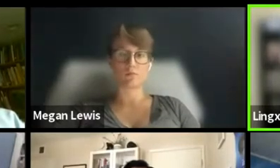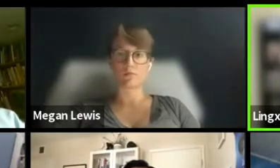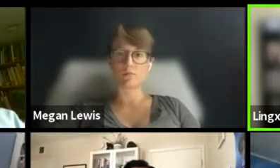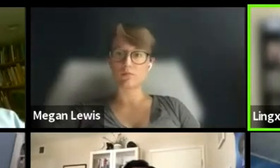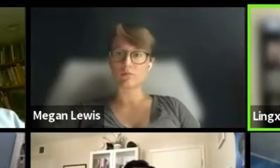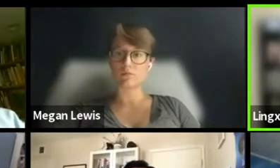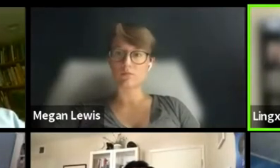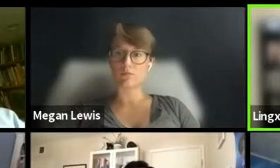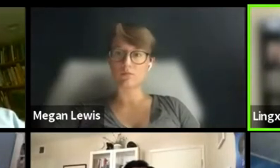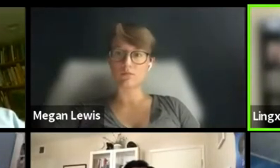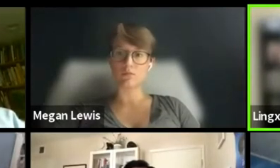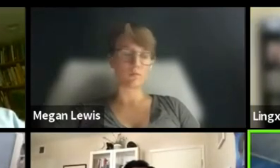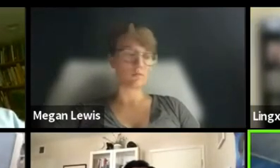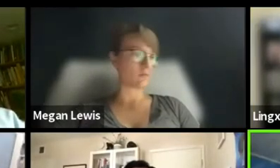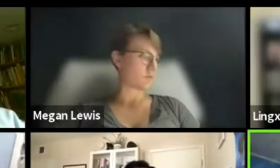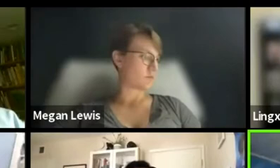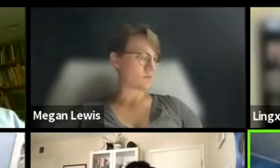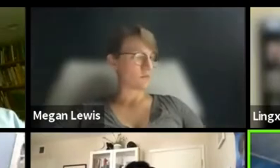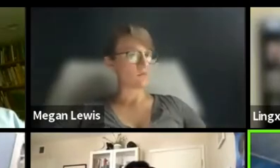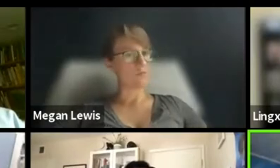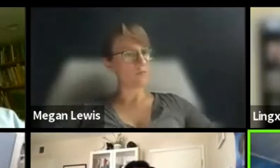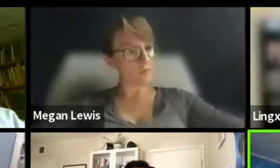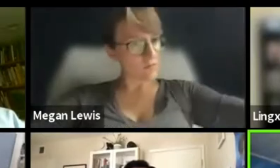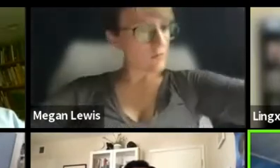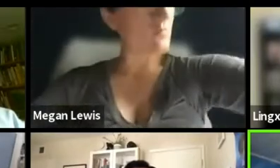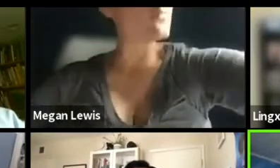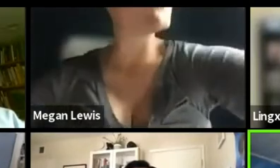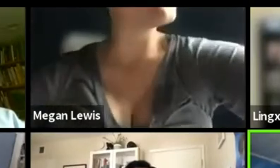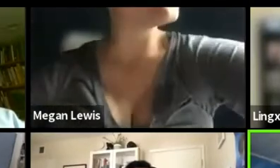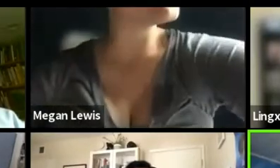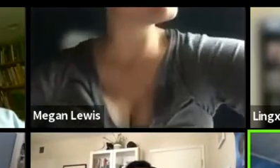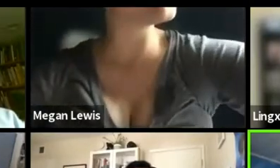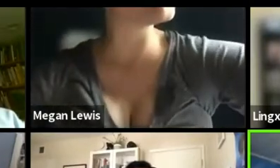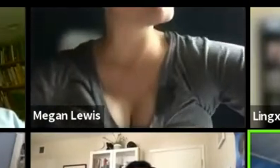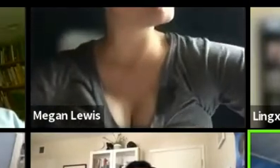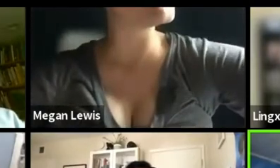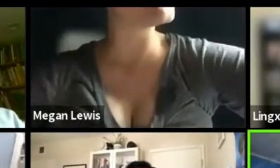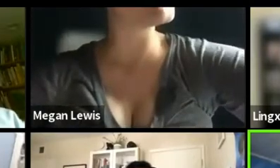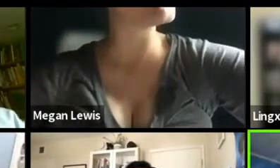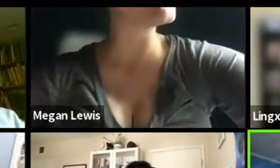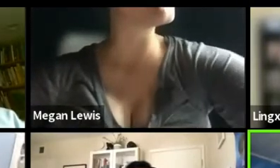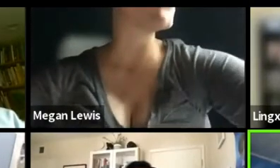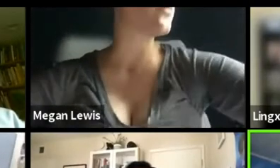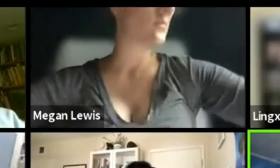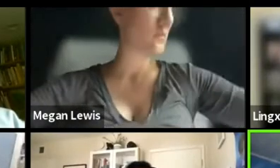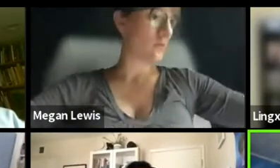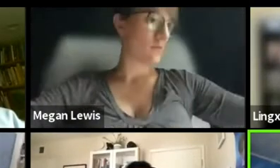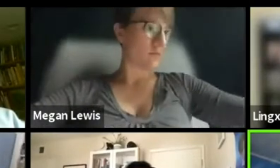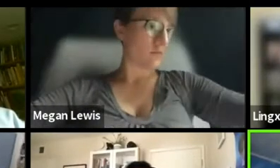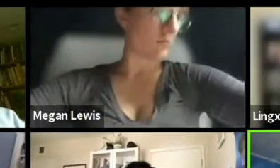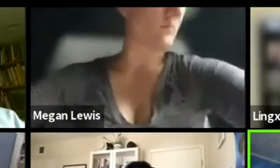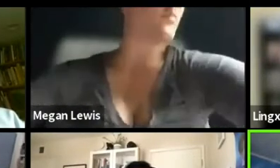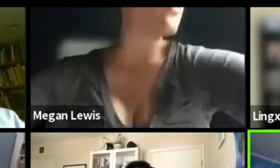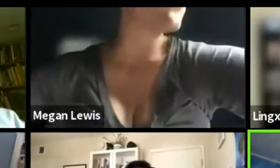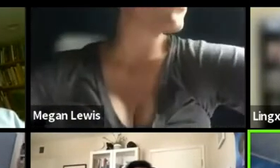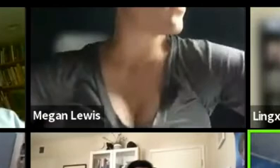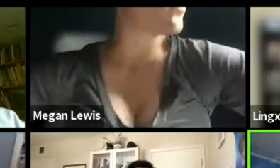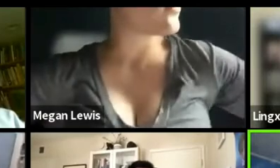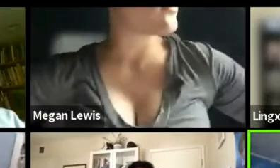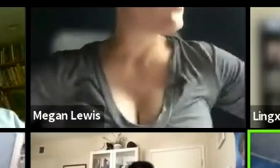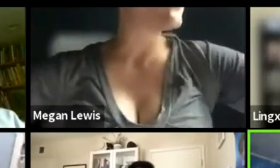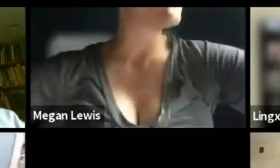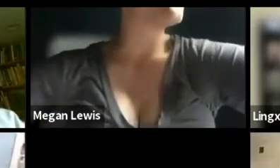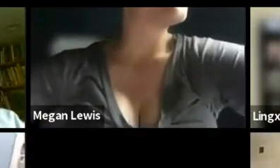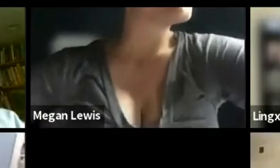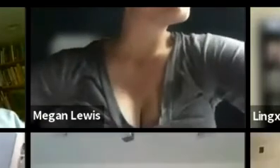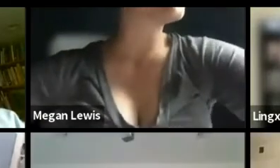on? Yeah, that's a great question. Usually it's just me in my apartment frantically Googling to see what's available.